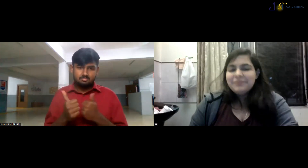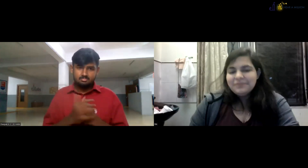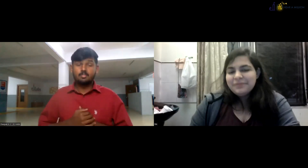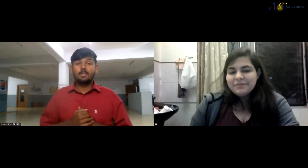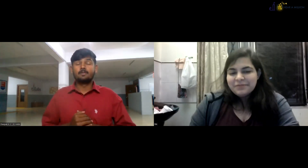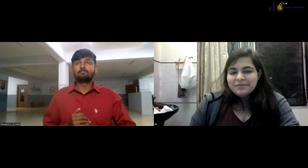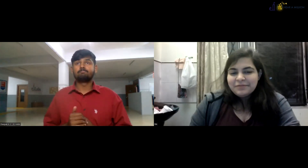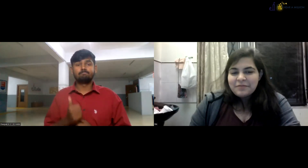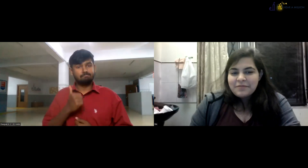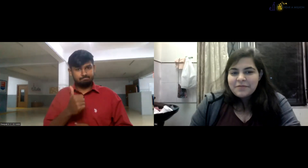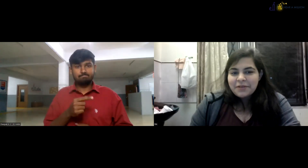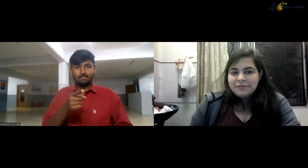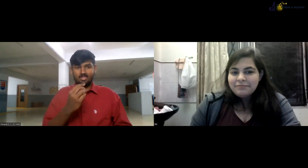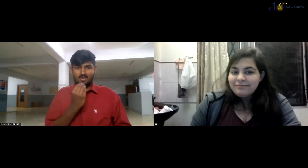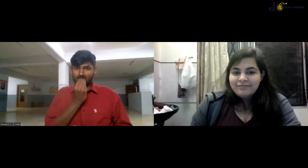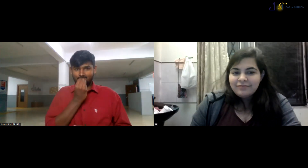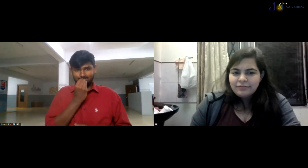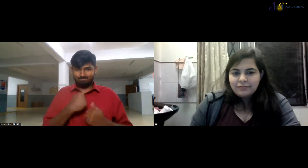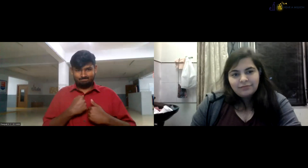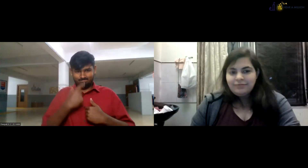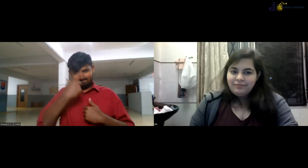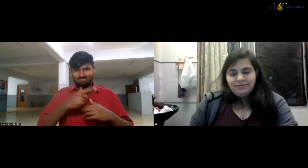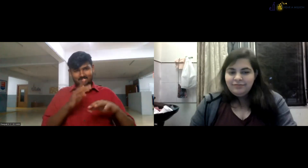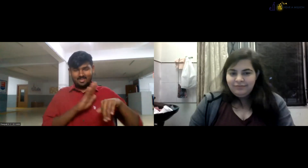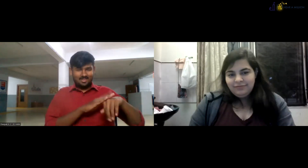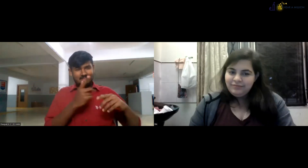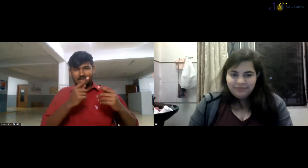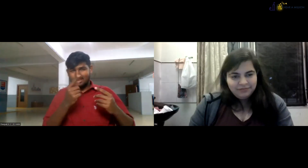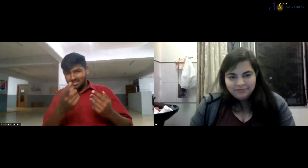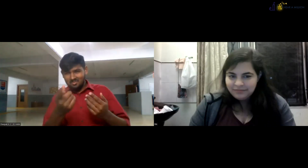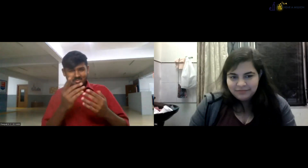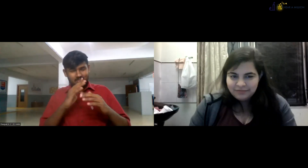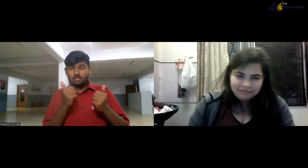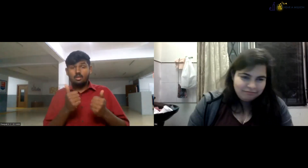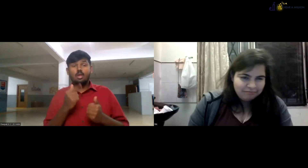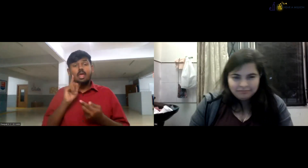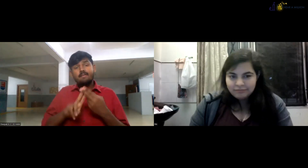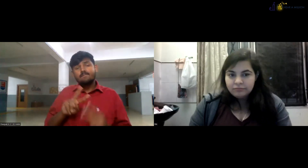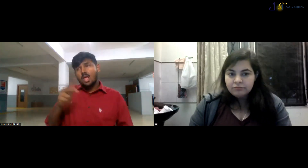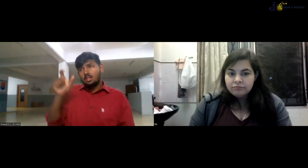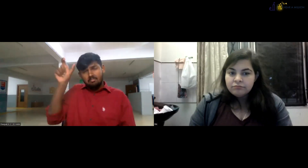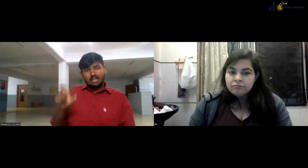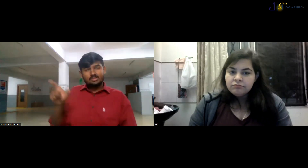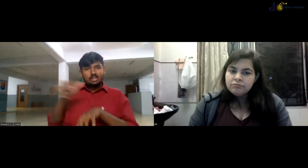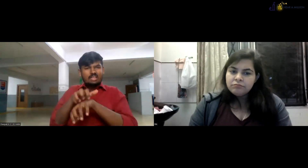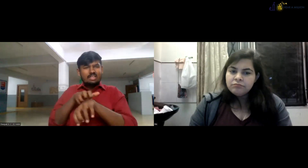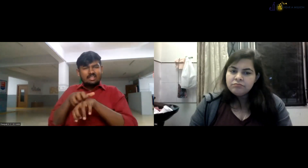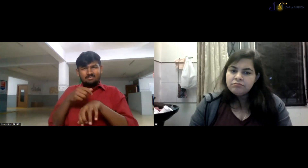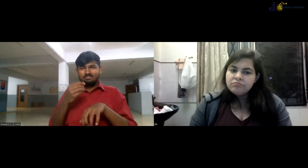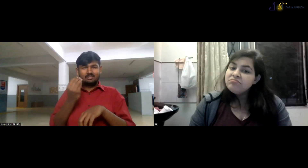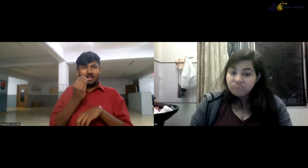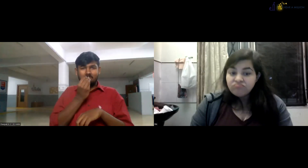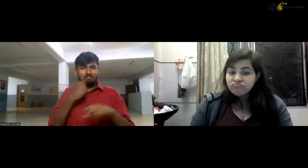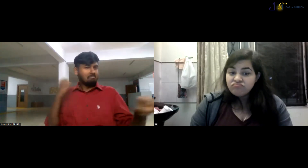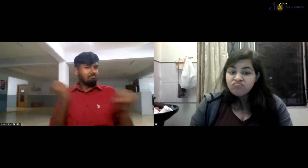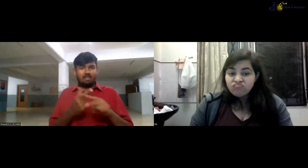yeah, you need to try that if you are fond of traveling. So, for example, if there is